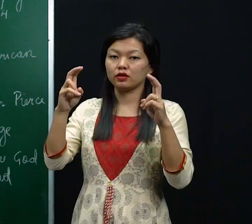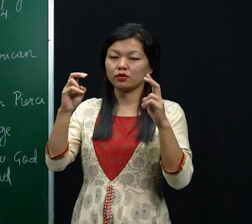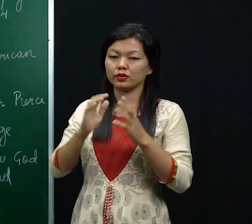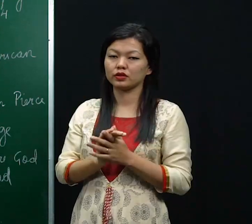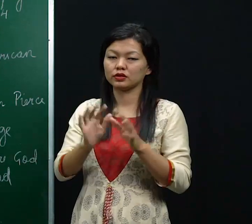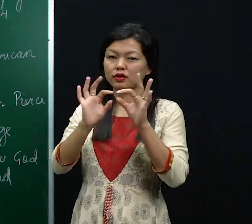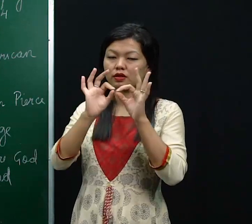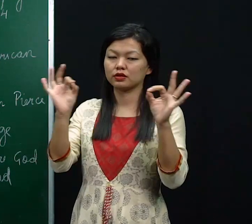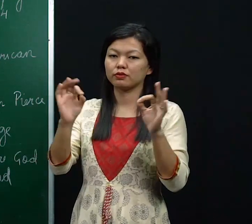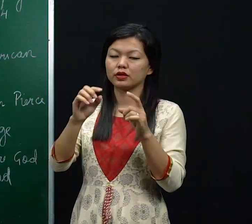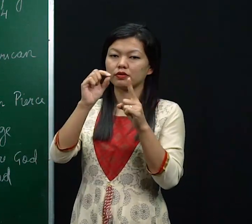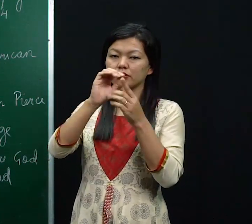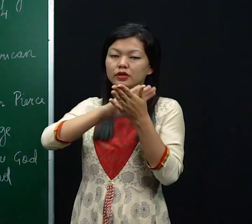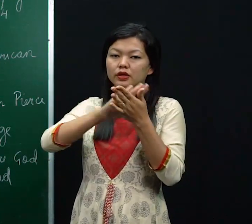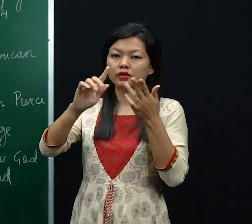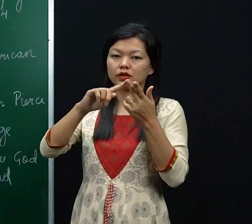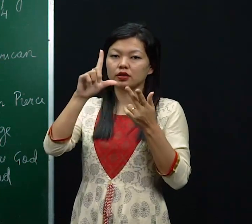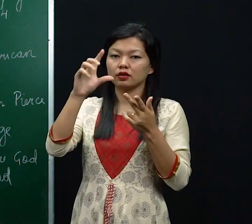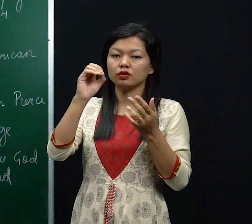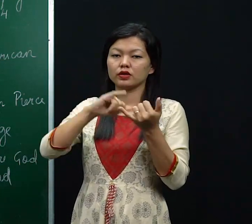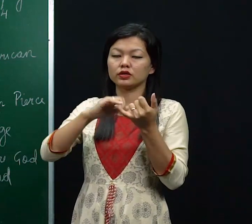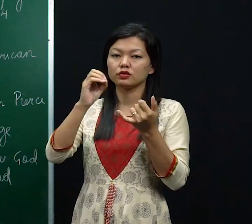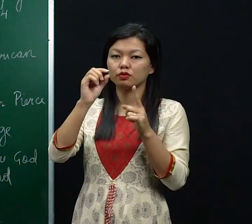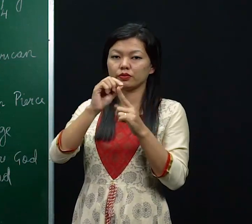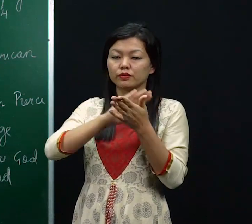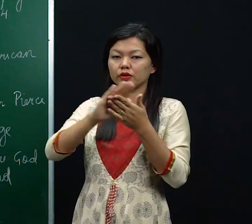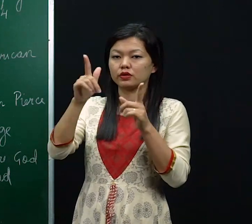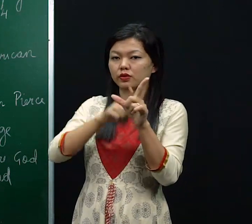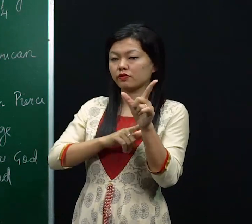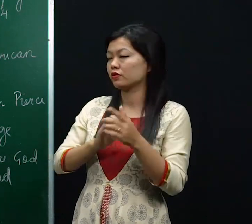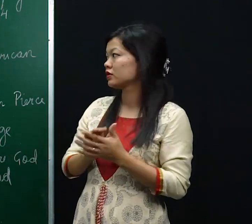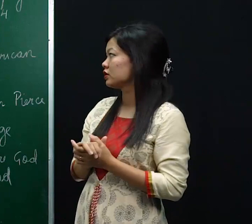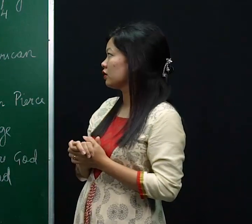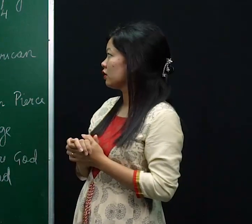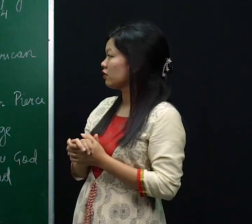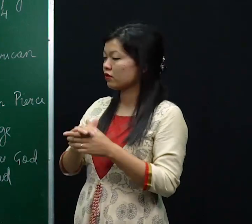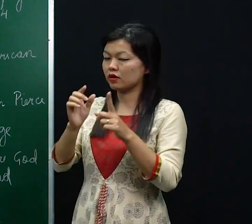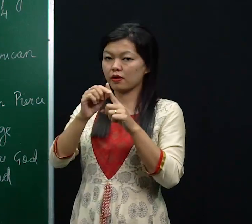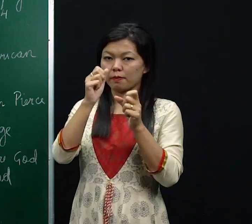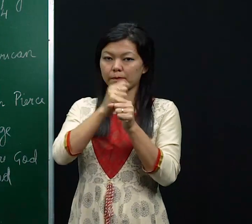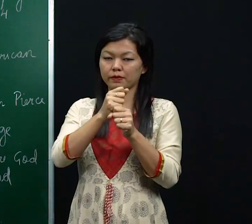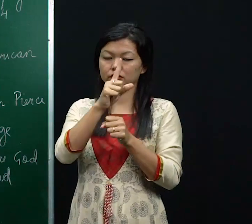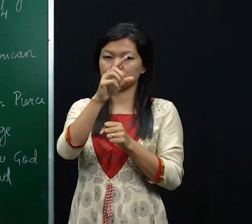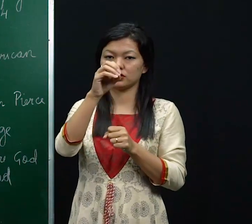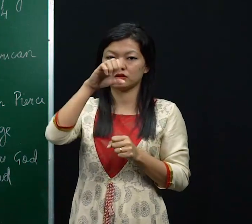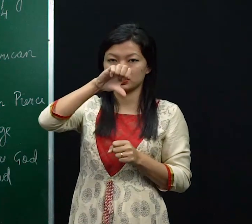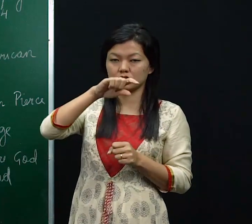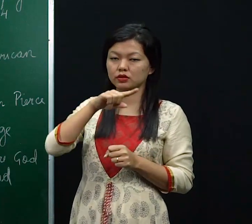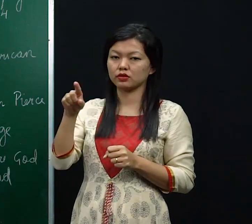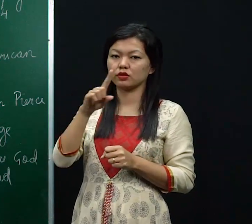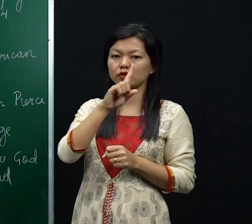simple philosophy. I repeat, a simple philosophy that you will find it in page number 109